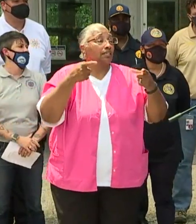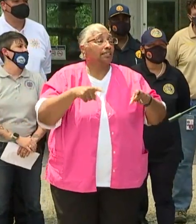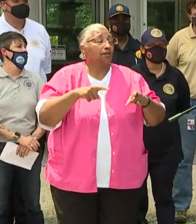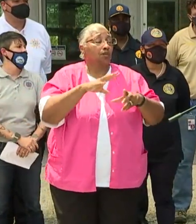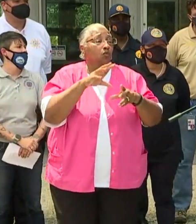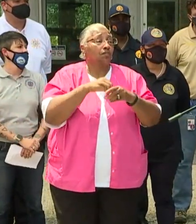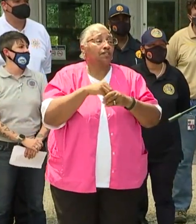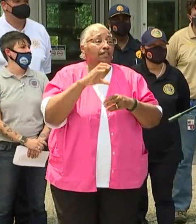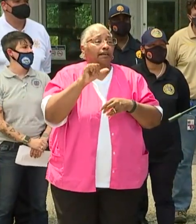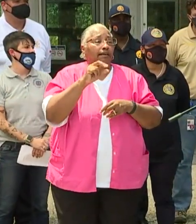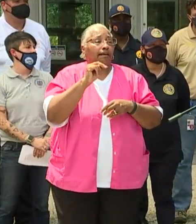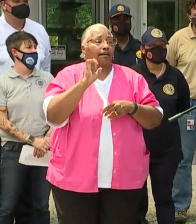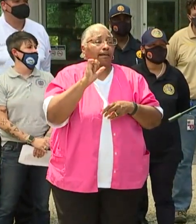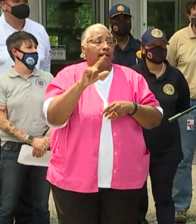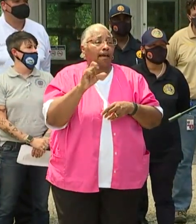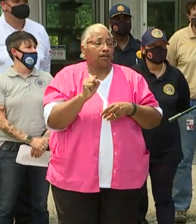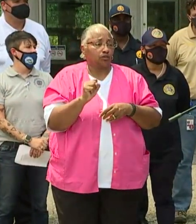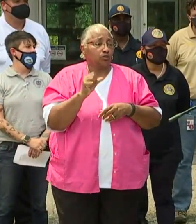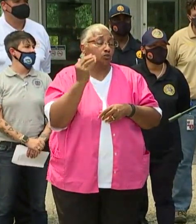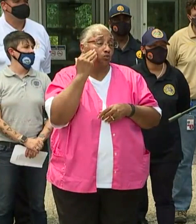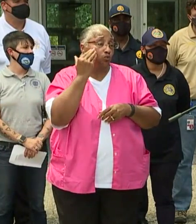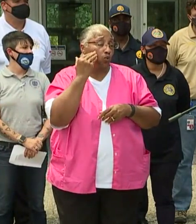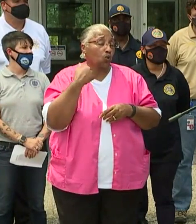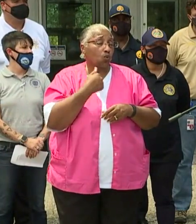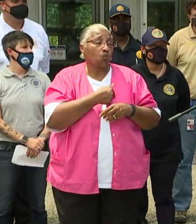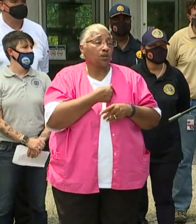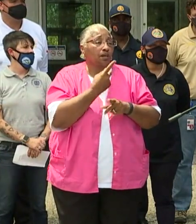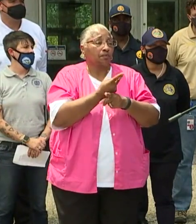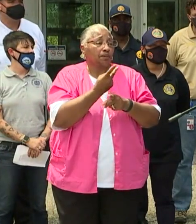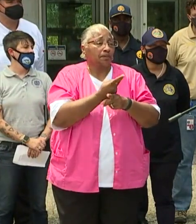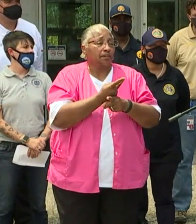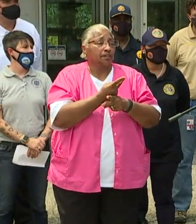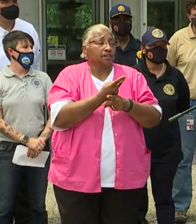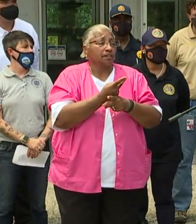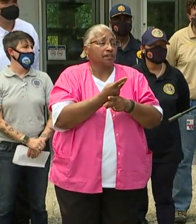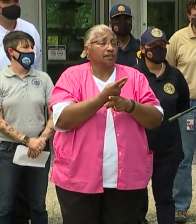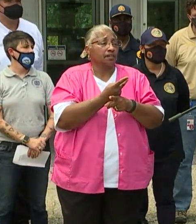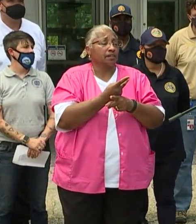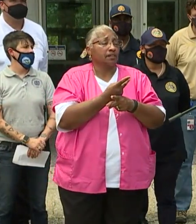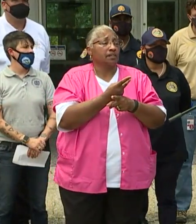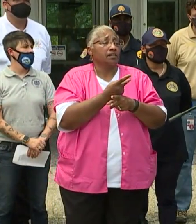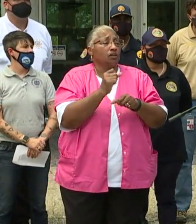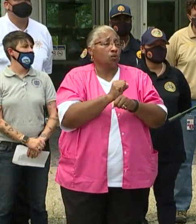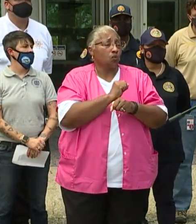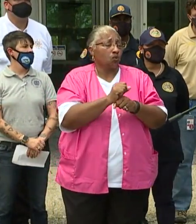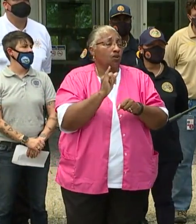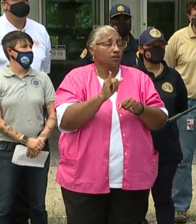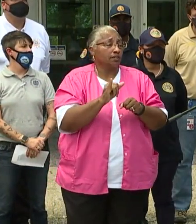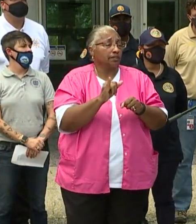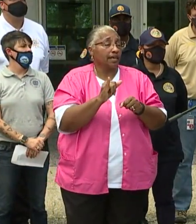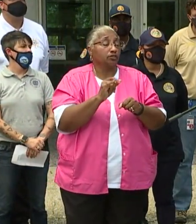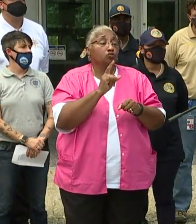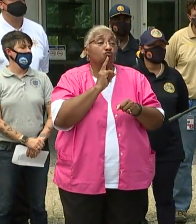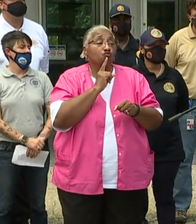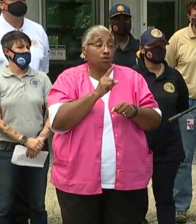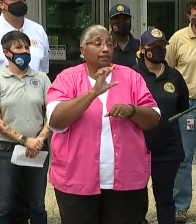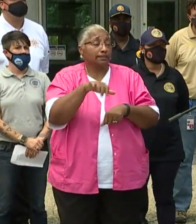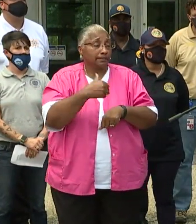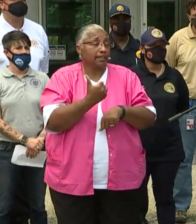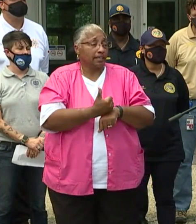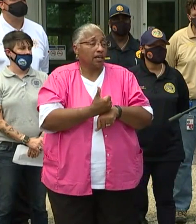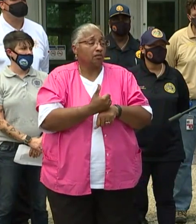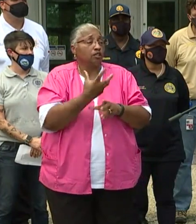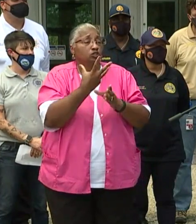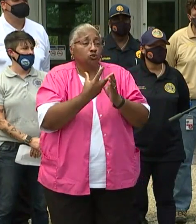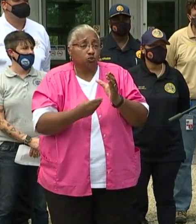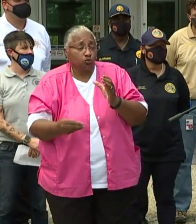that we are maintaining an operation that is designed to drain the city, drain every